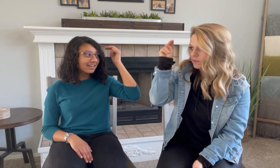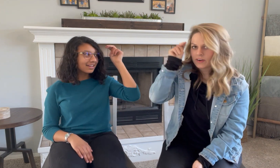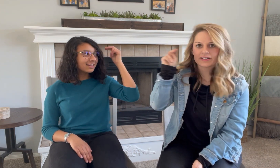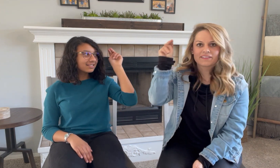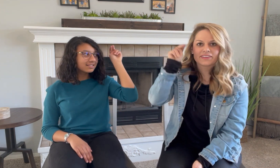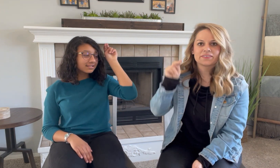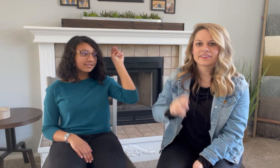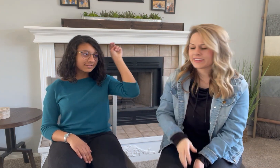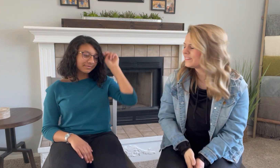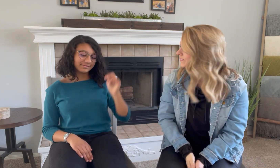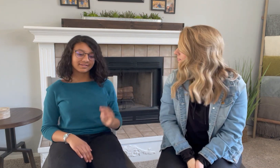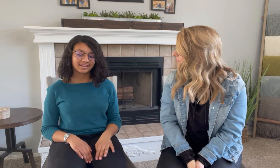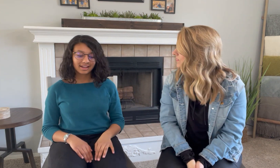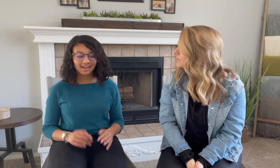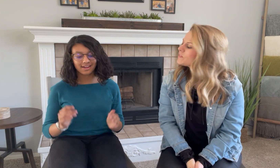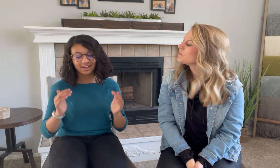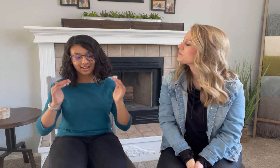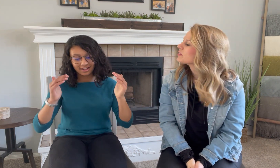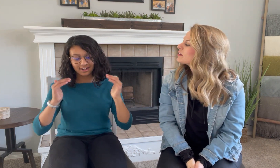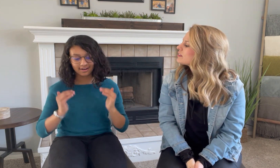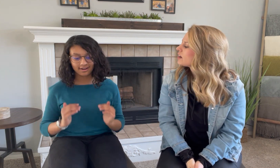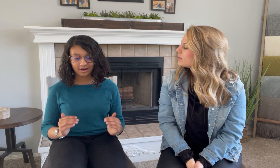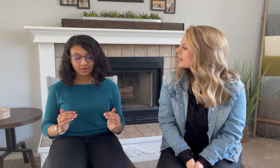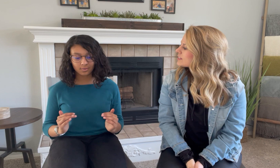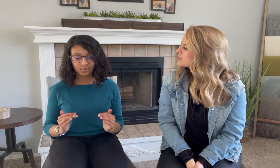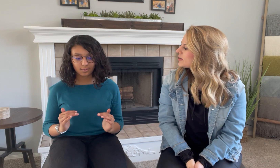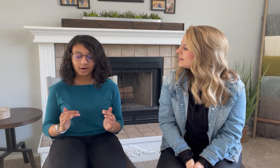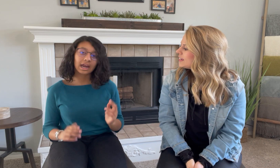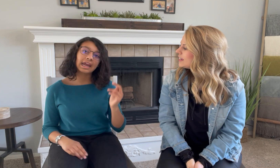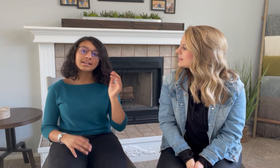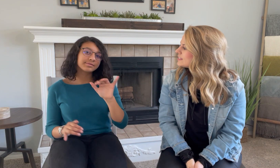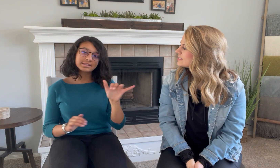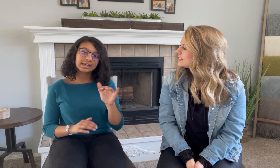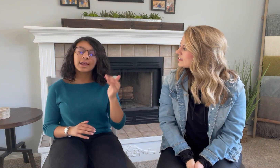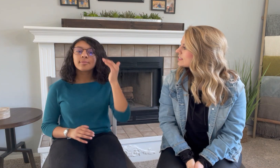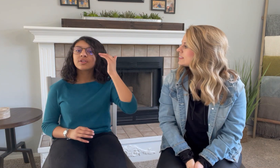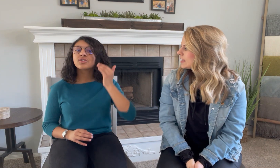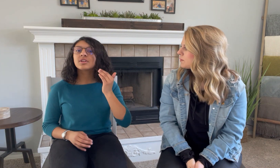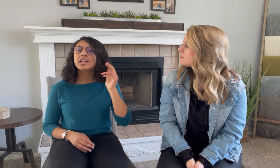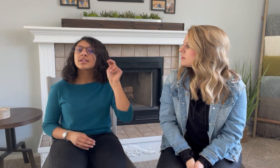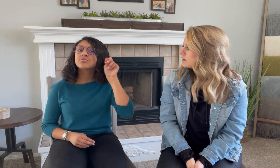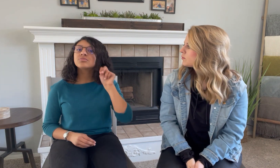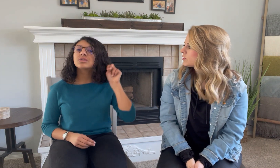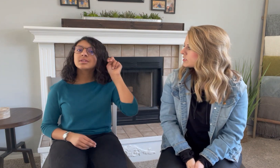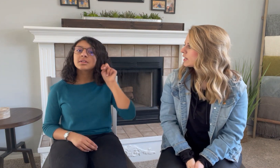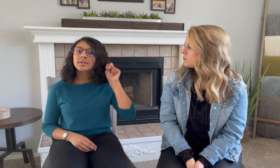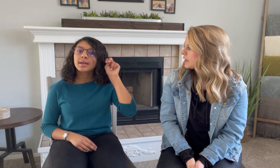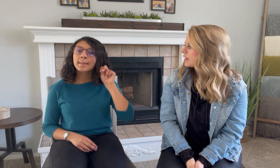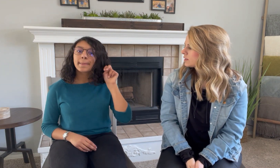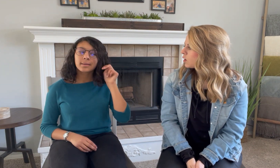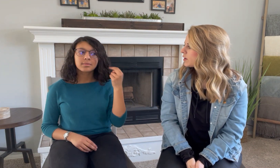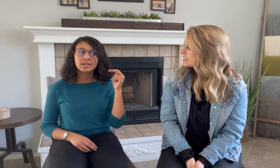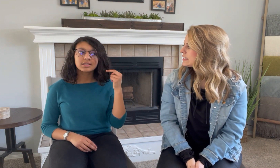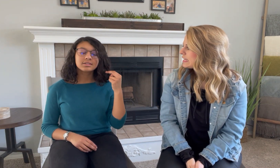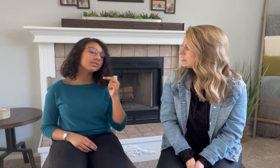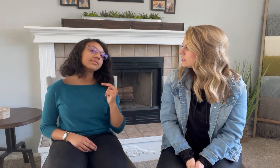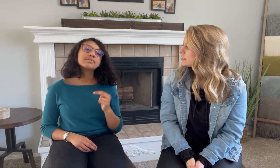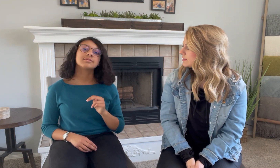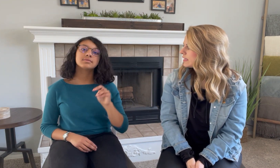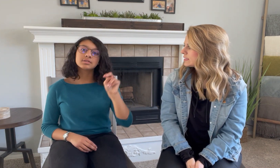or nephew, yep. Our next one is the same. We're just gonna make it lower as niece, and it's